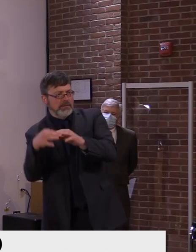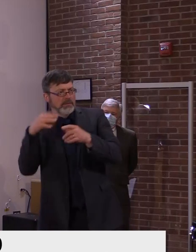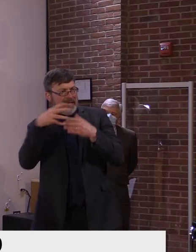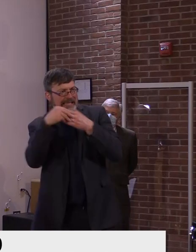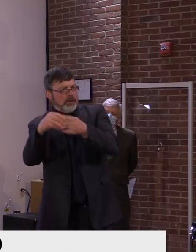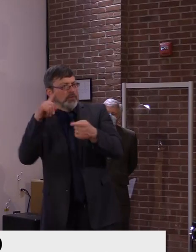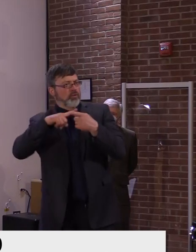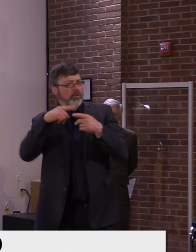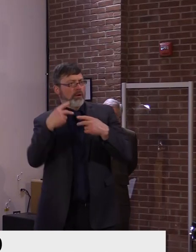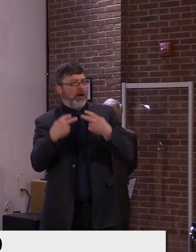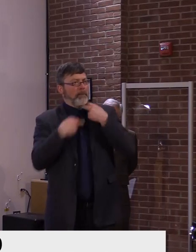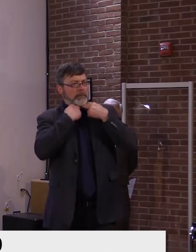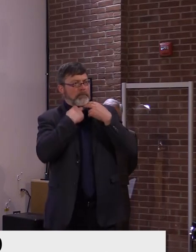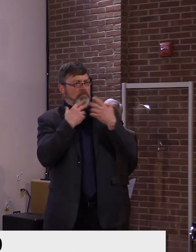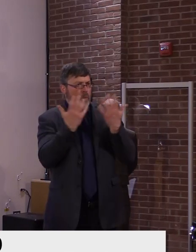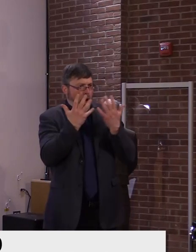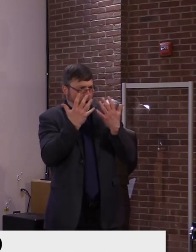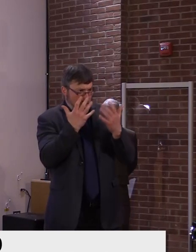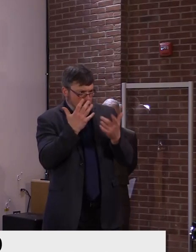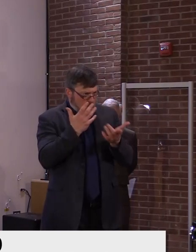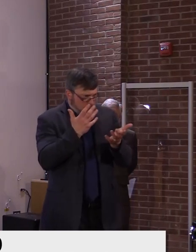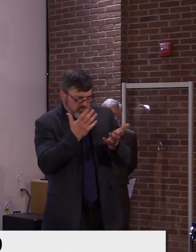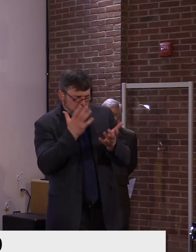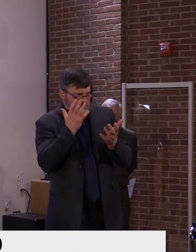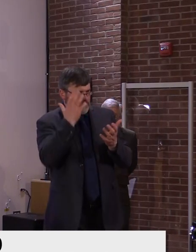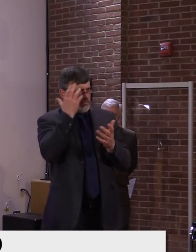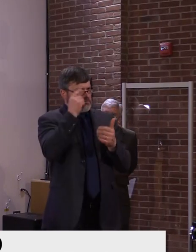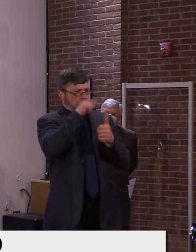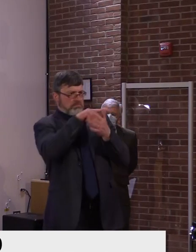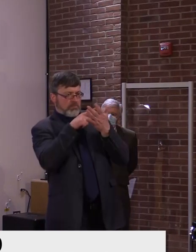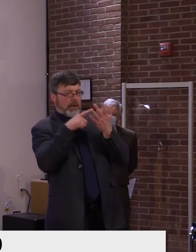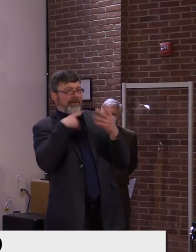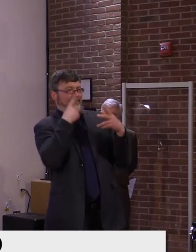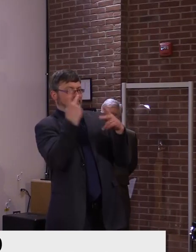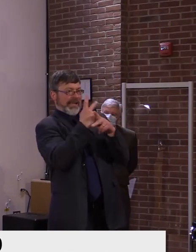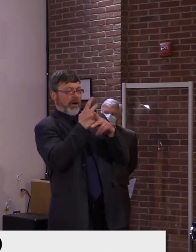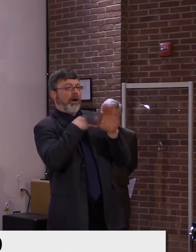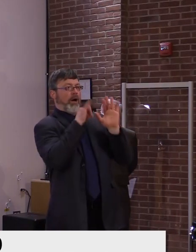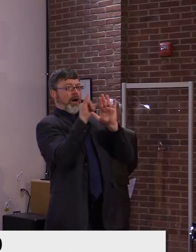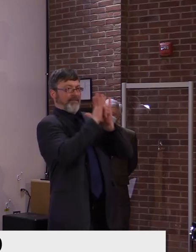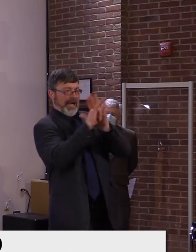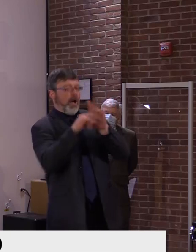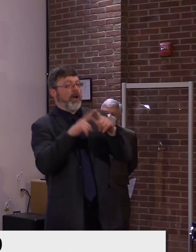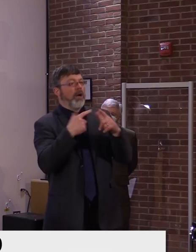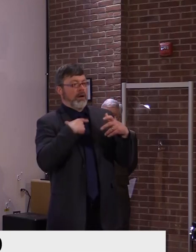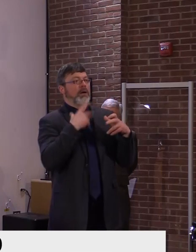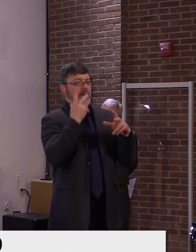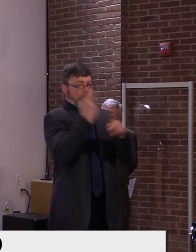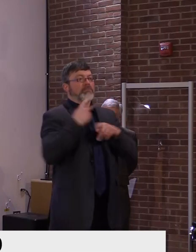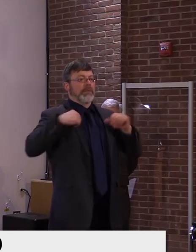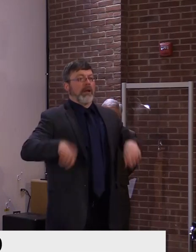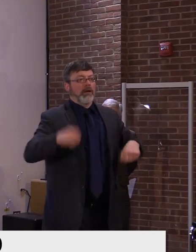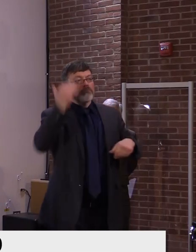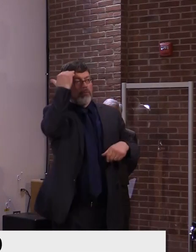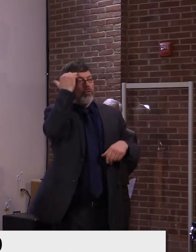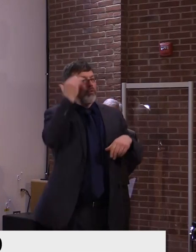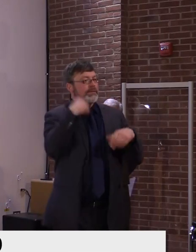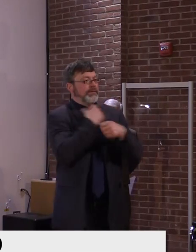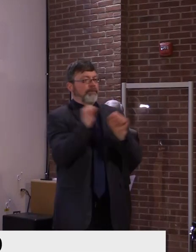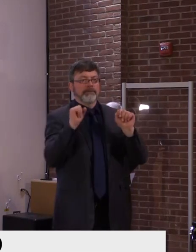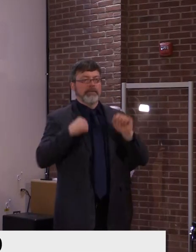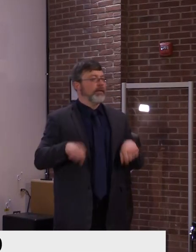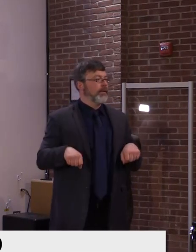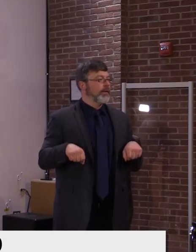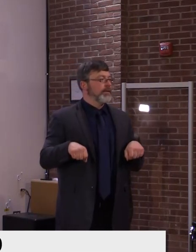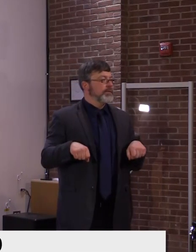then lastly, as the governor said, the unique nature of the treatment for it compared to, if I could call it, more